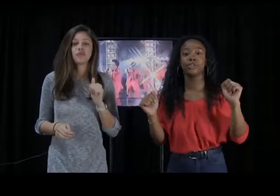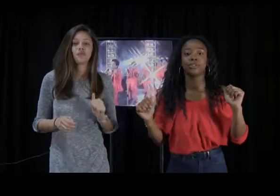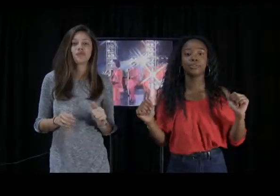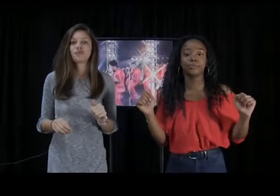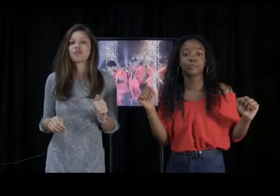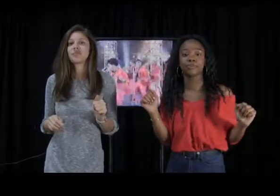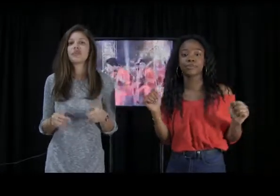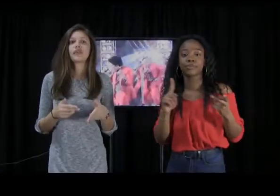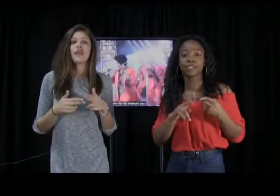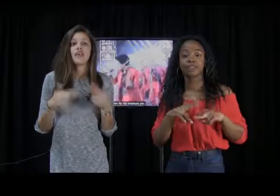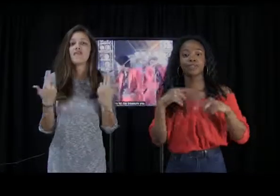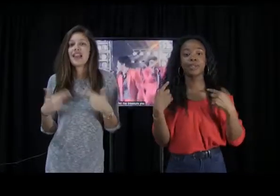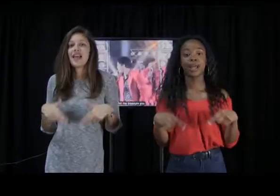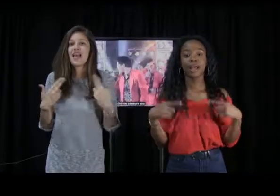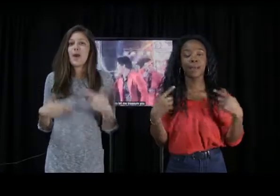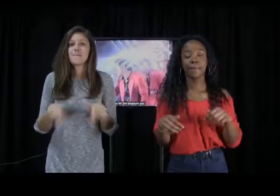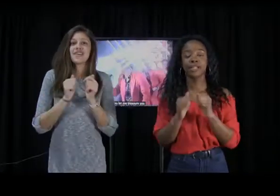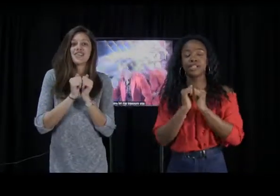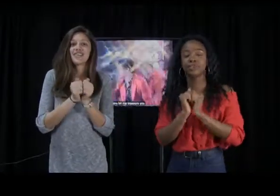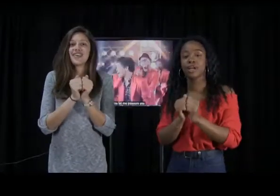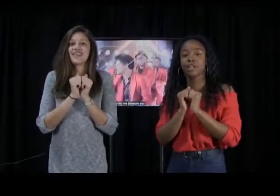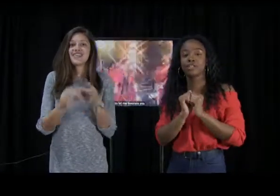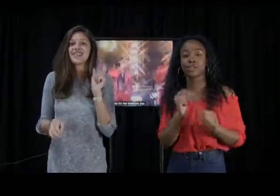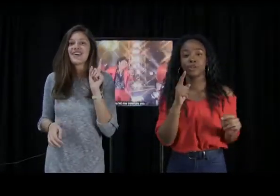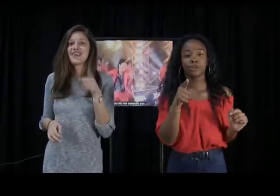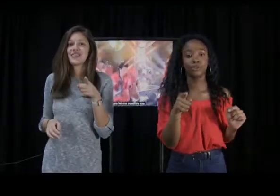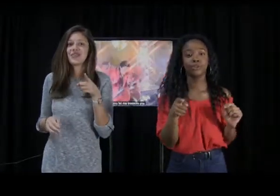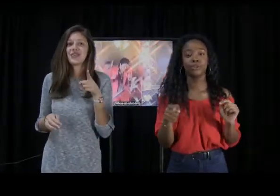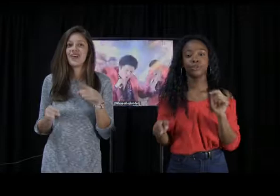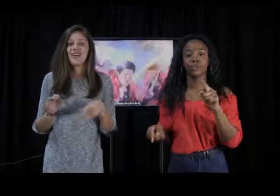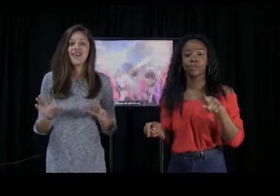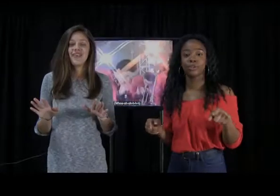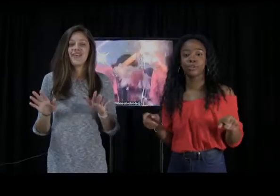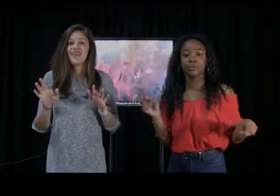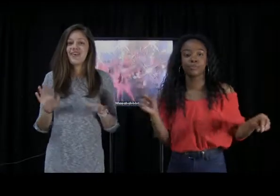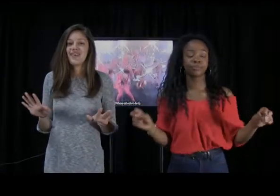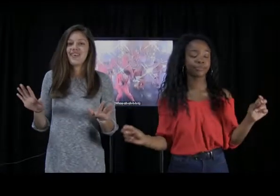you. If you let me treasure you.